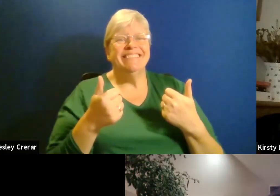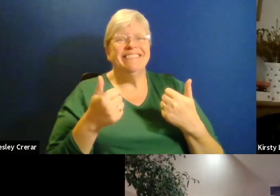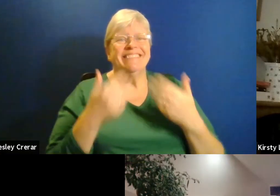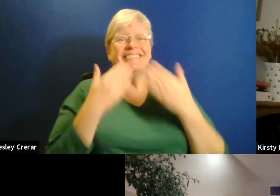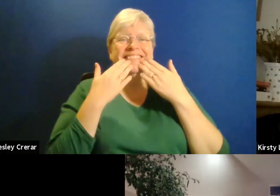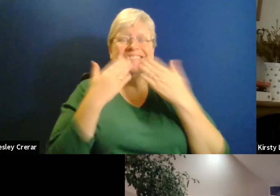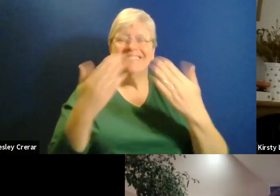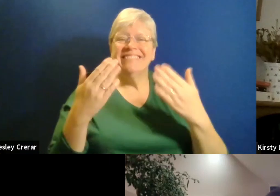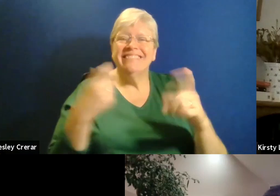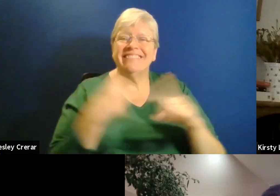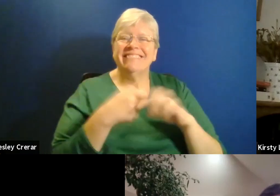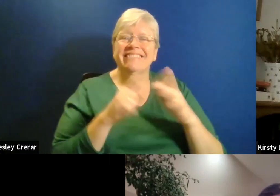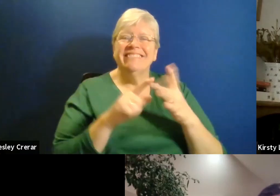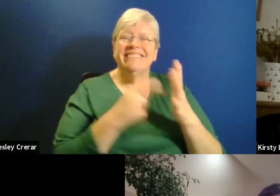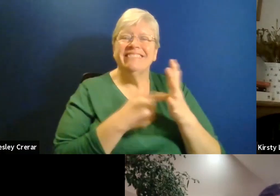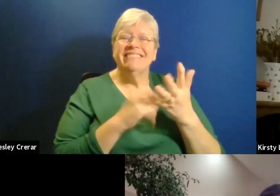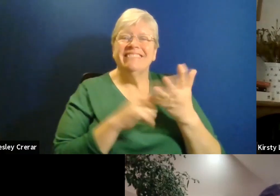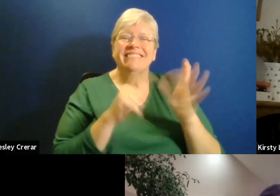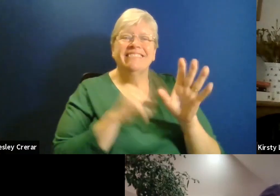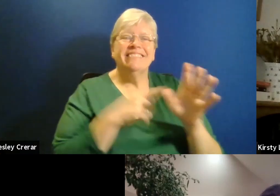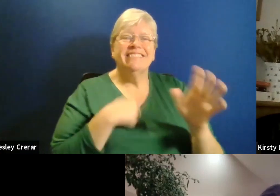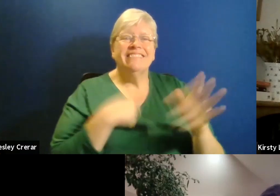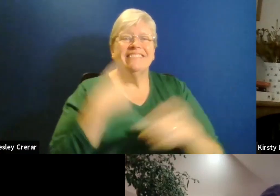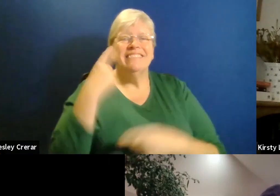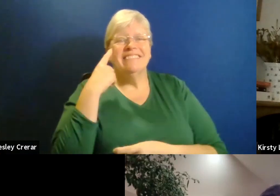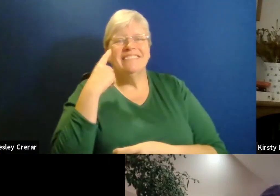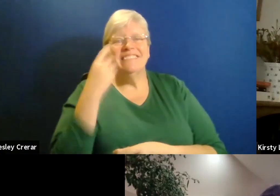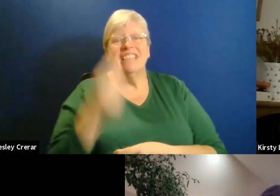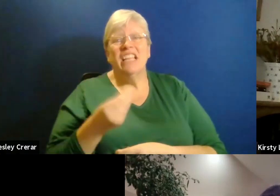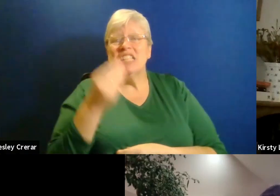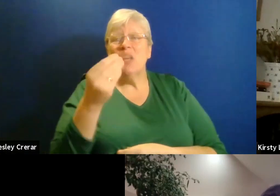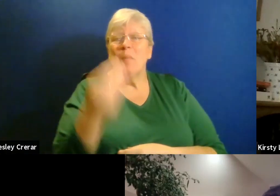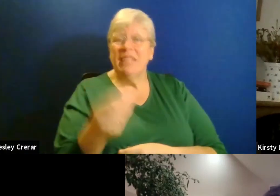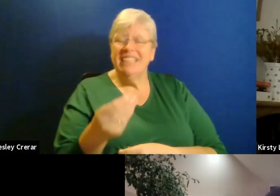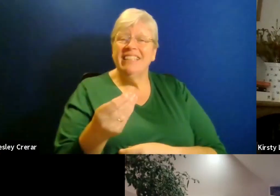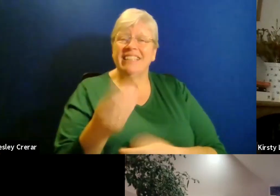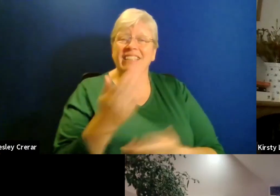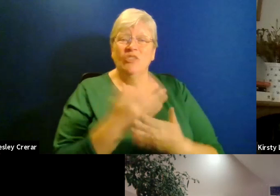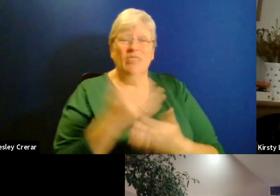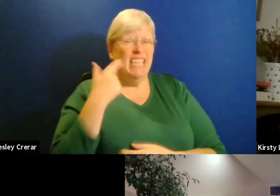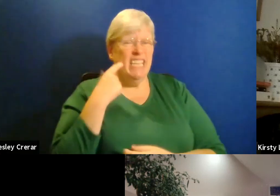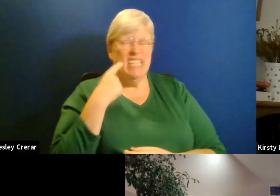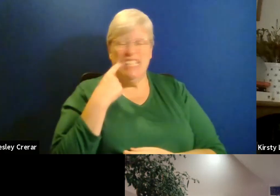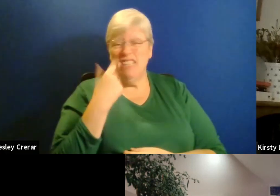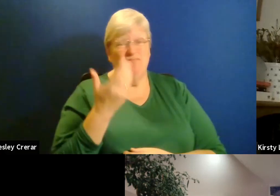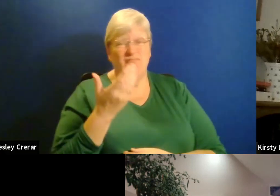Kirsty. I think submitting is really easy, actually.